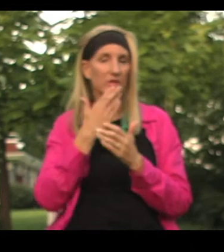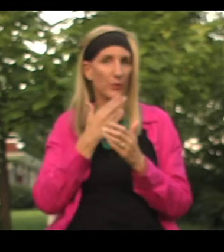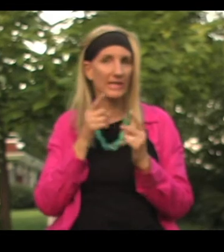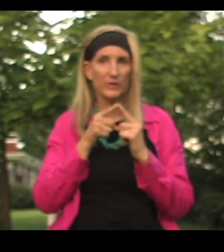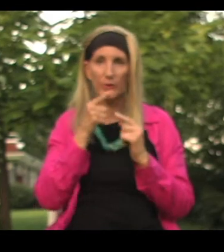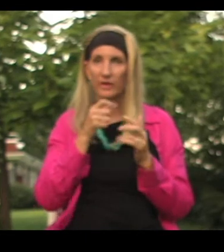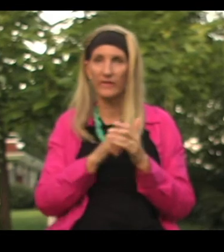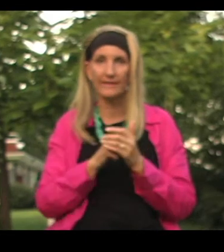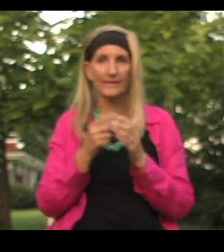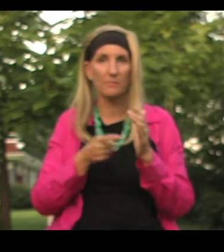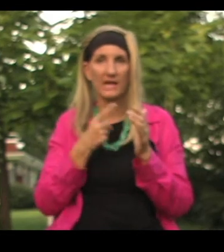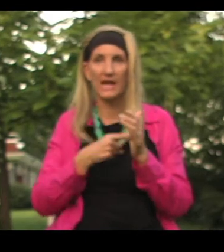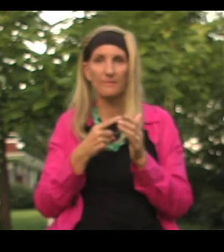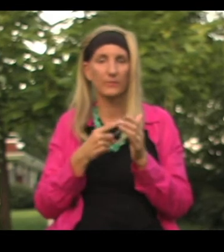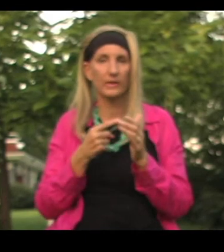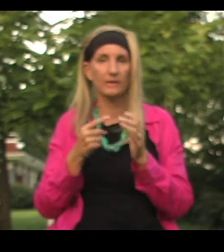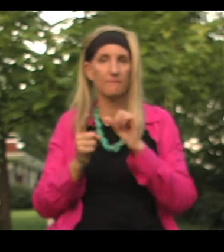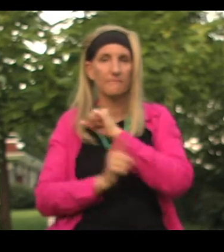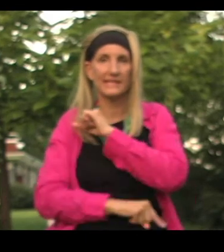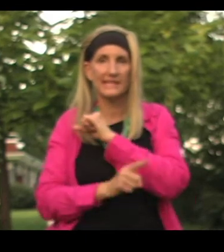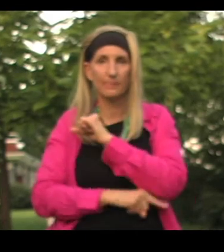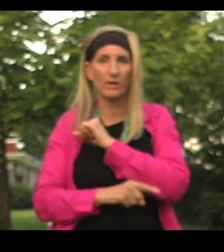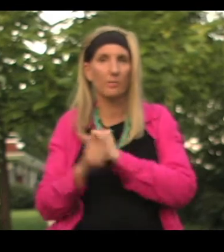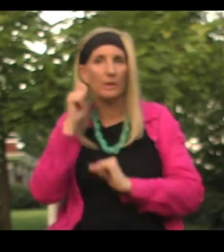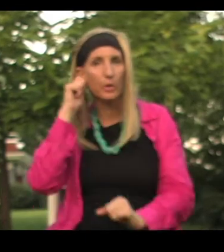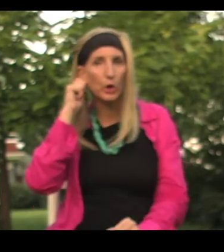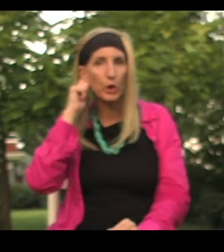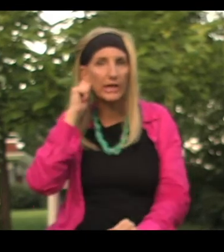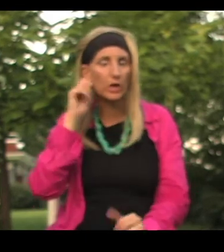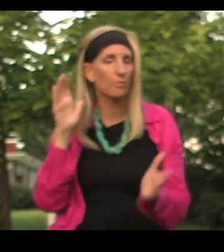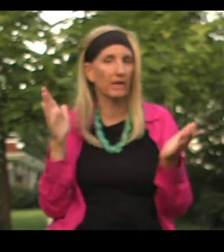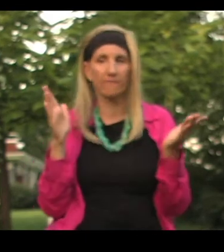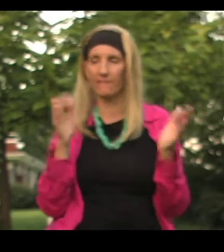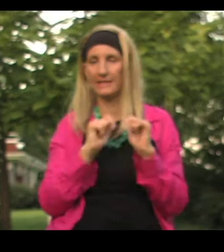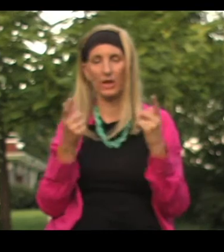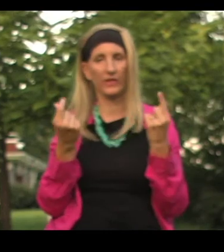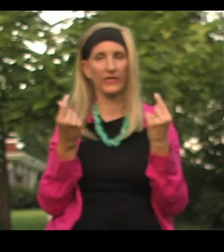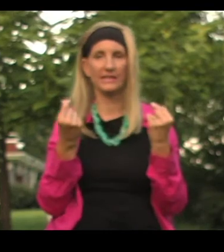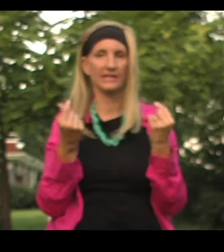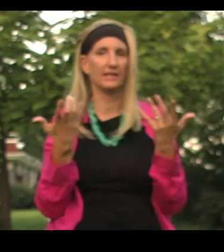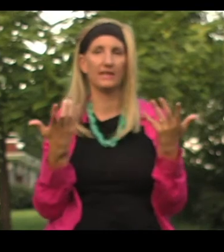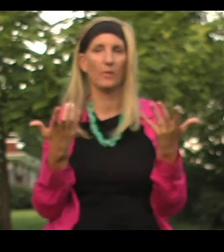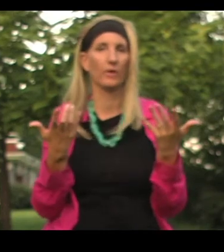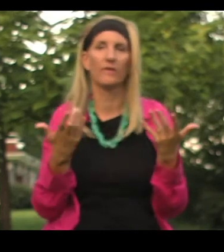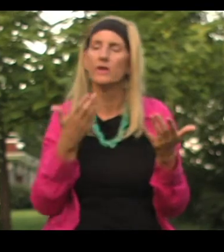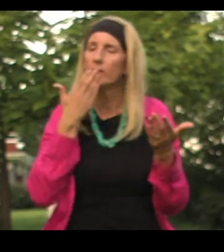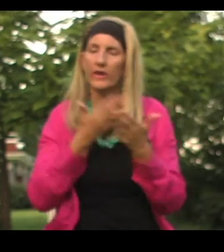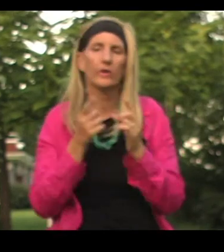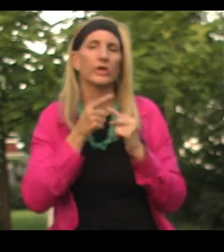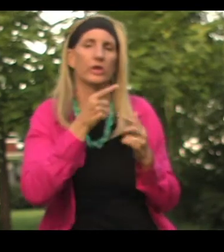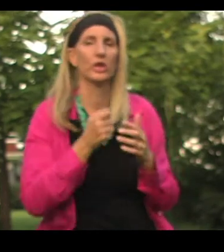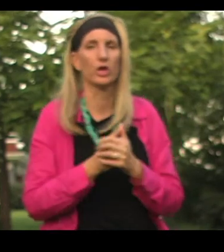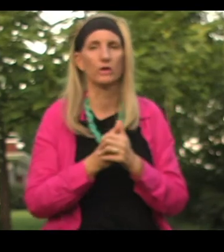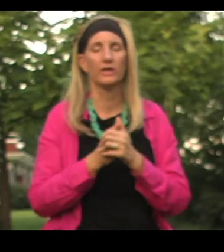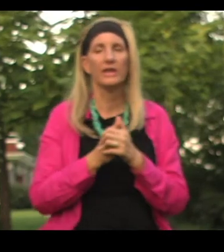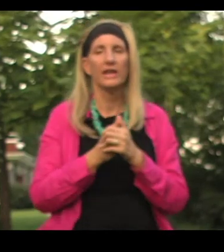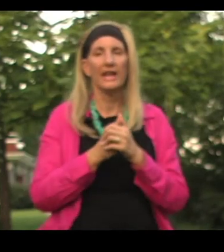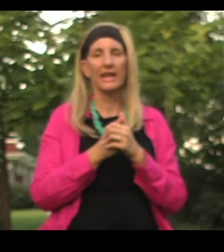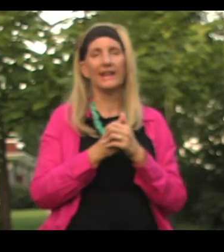sweet to her. They sometimes would discipline her by pulling her ear, but that's all that they did. They were very good to her. And